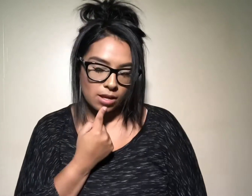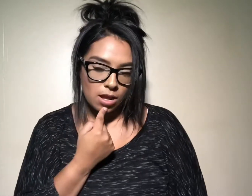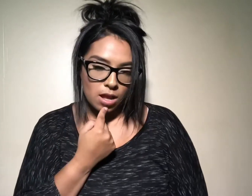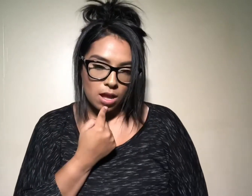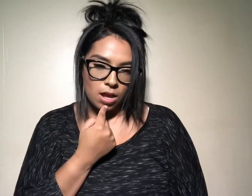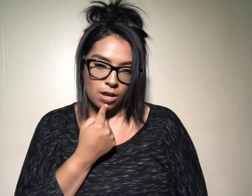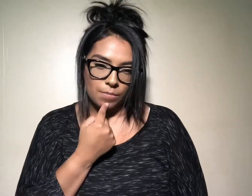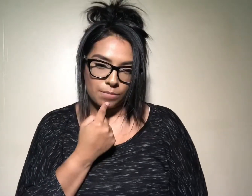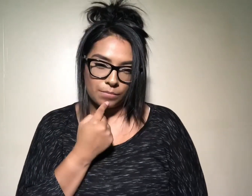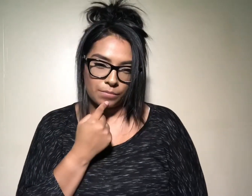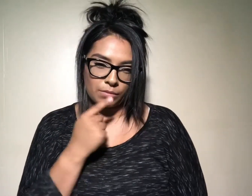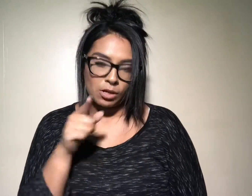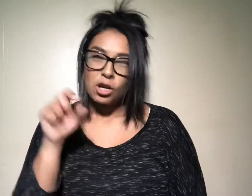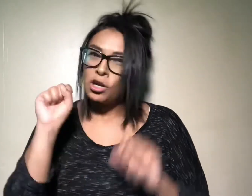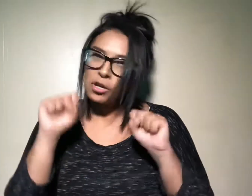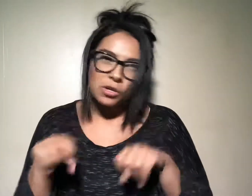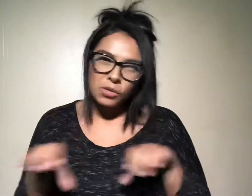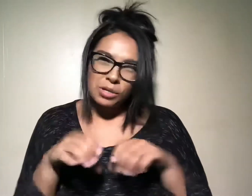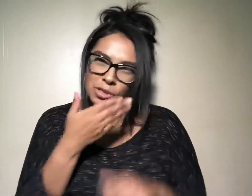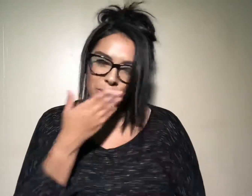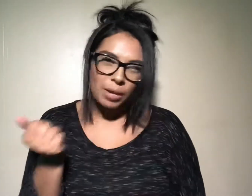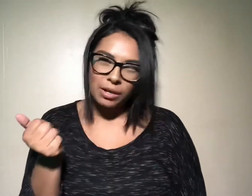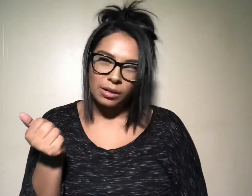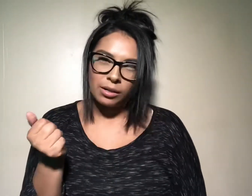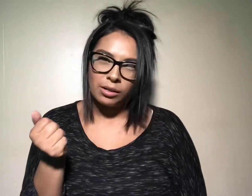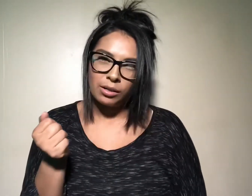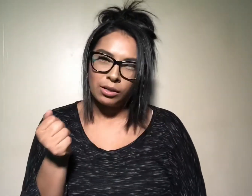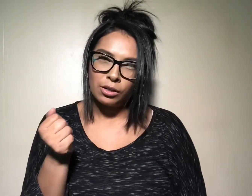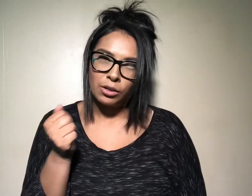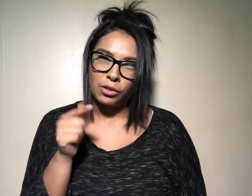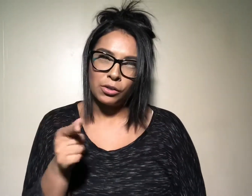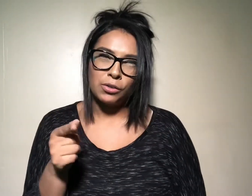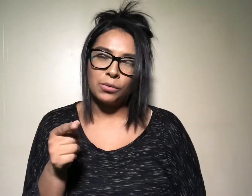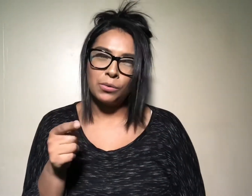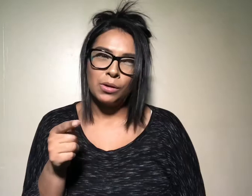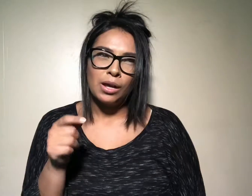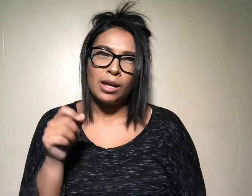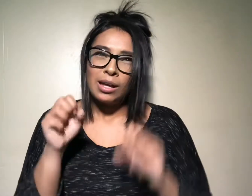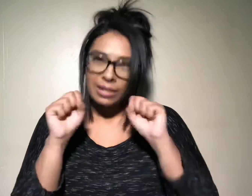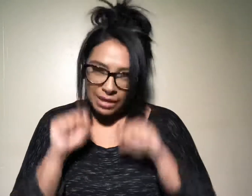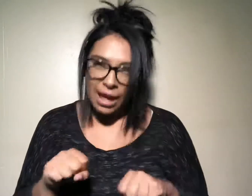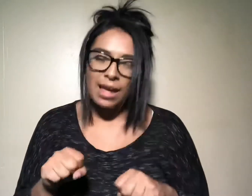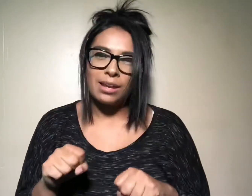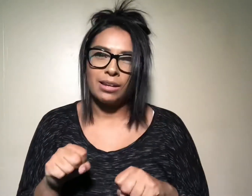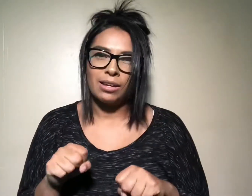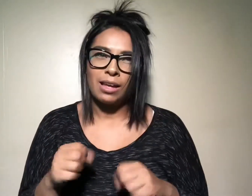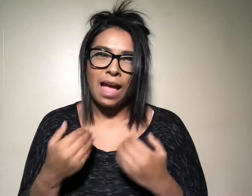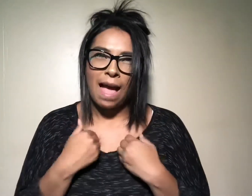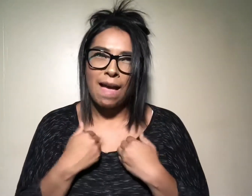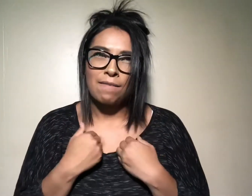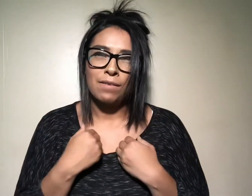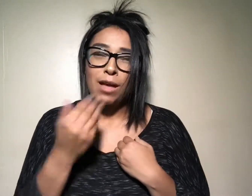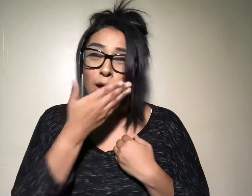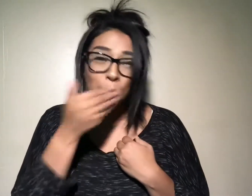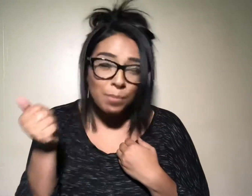said, you can do better. You can have a